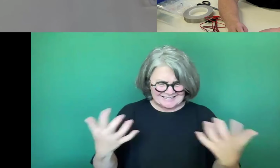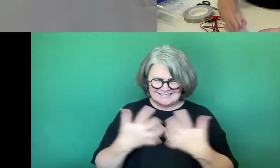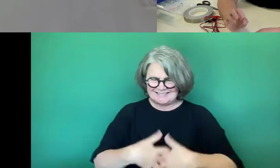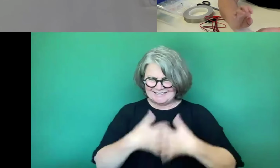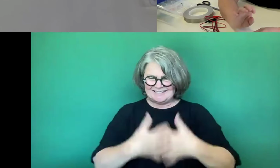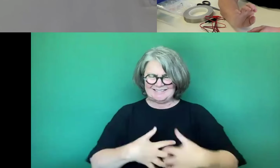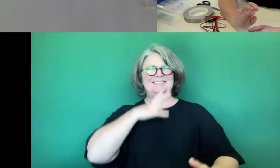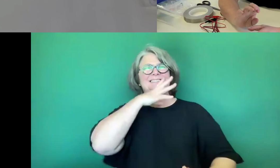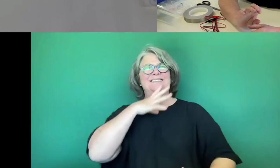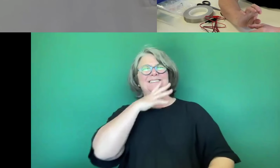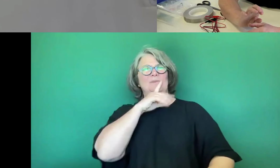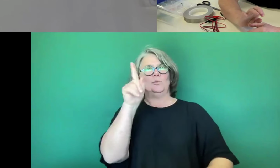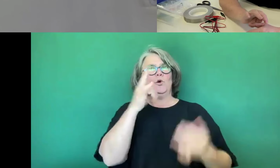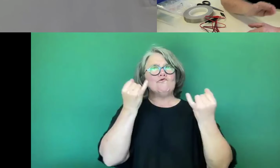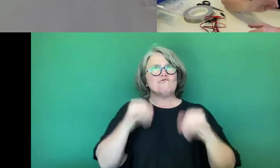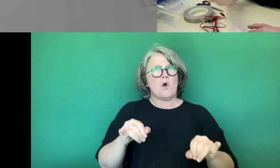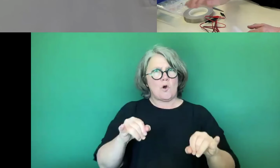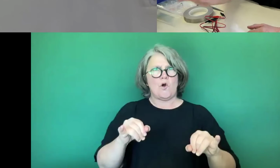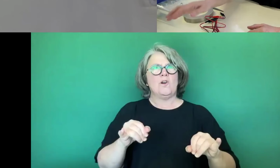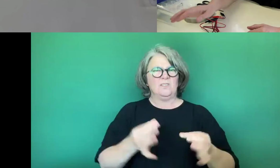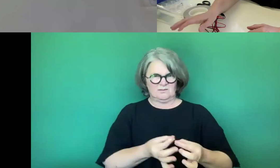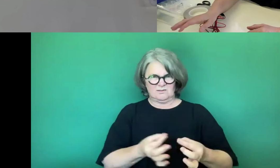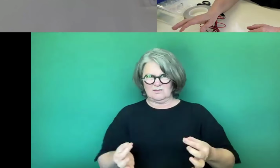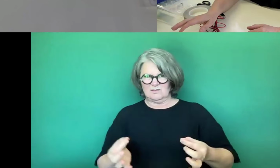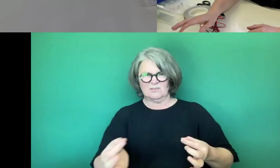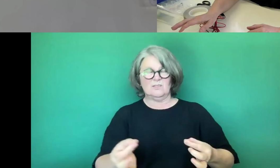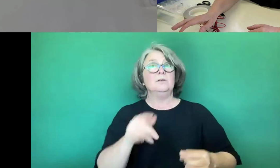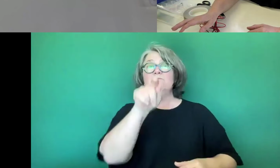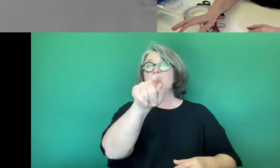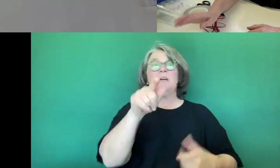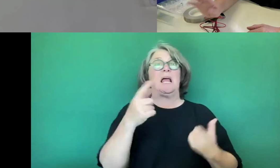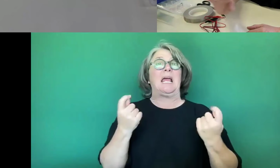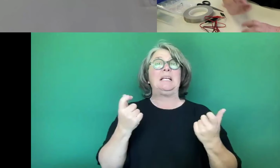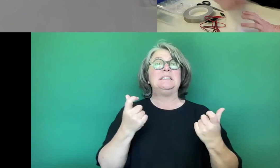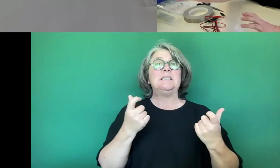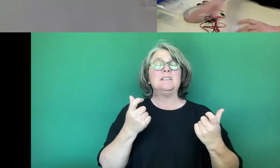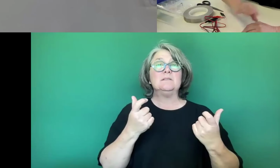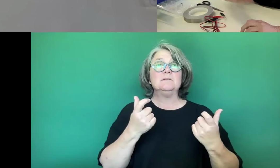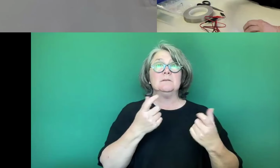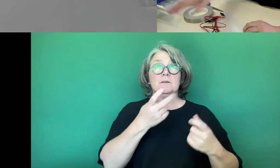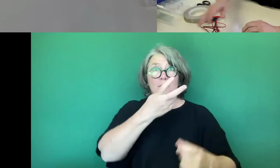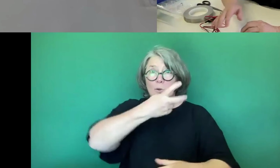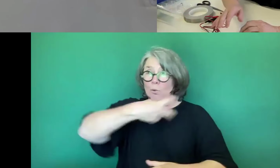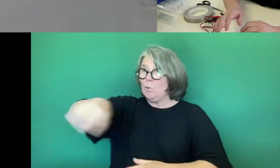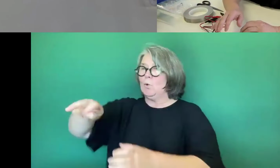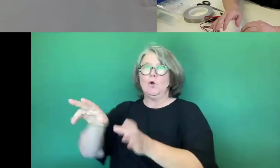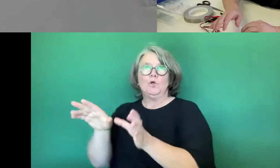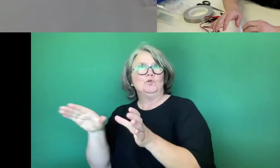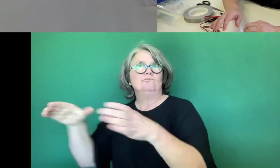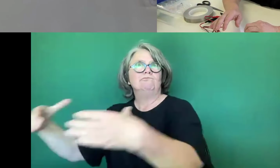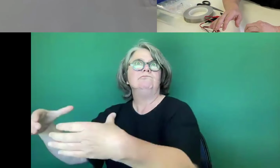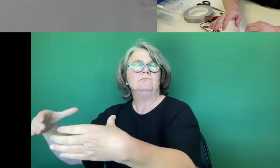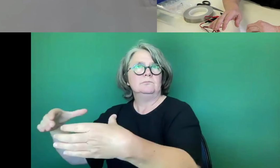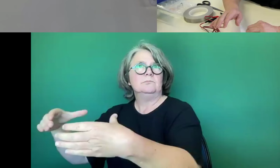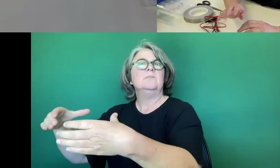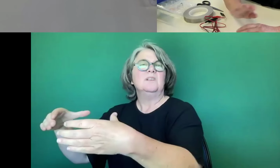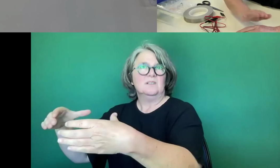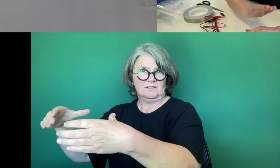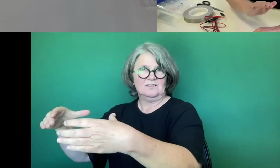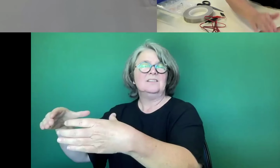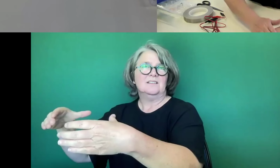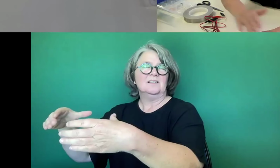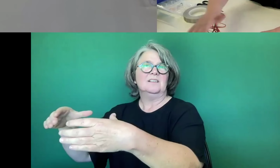circuit, you can jump into that breakout room on your own. You can just, I believe is